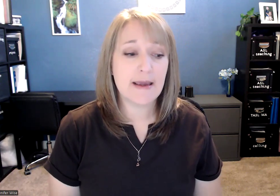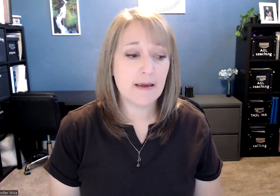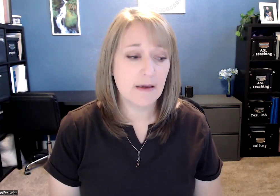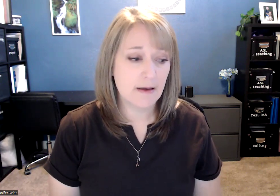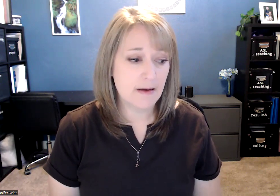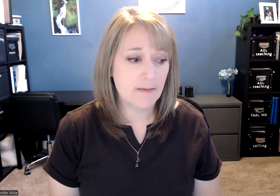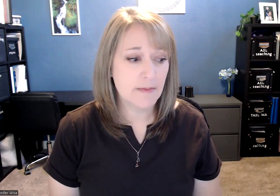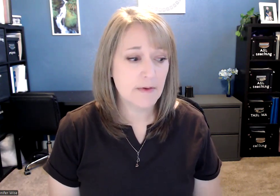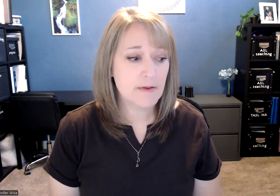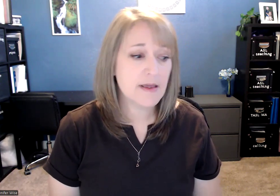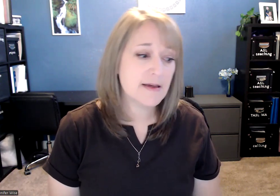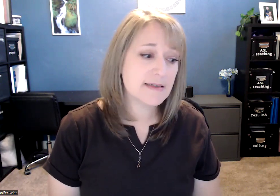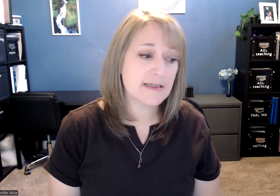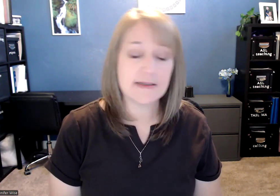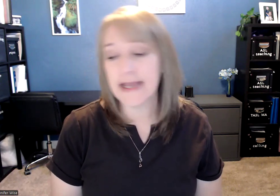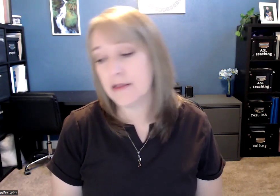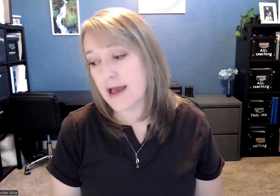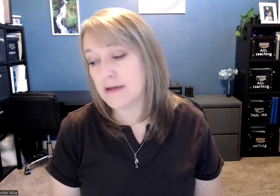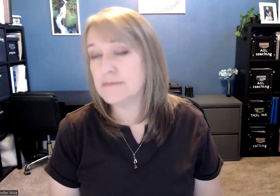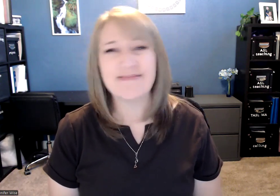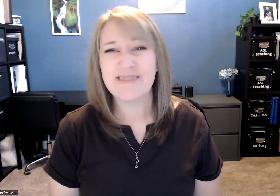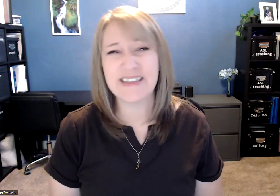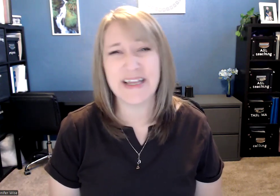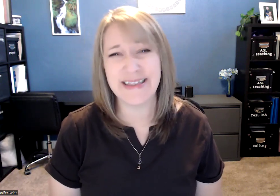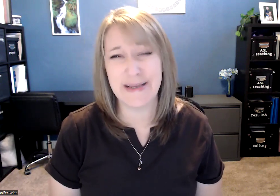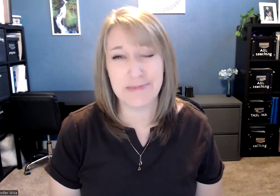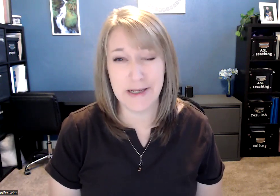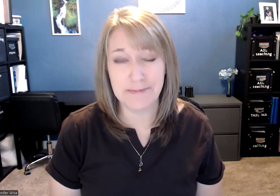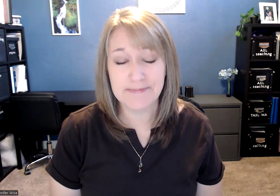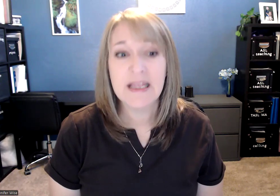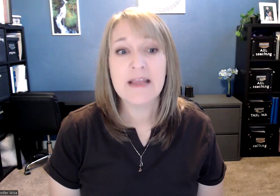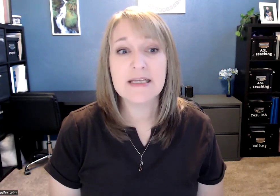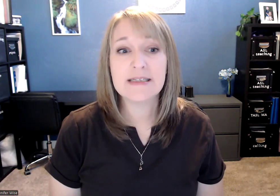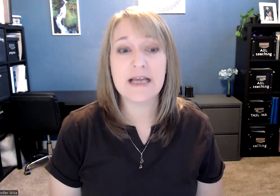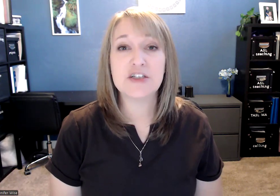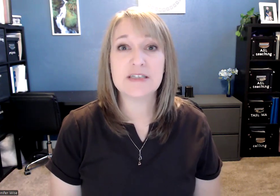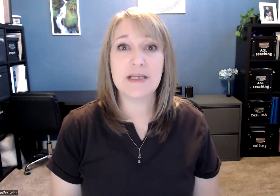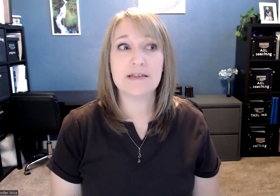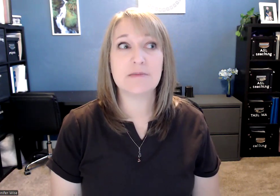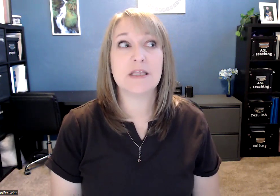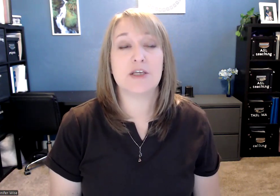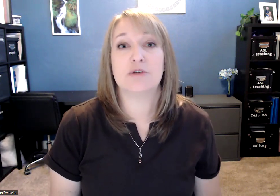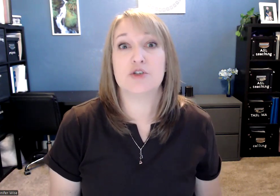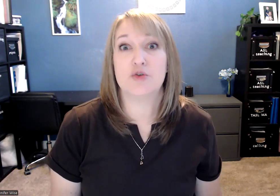say this is like that, that's not the same sign. This sign just means something that you